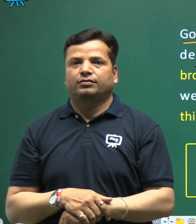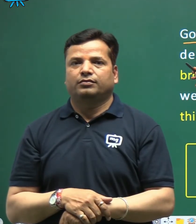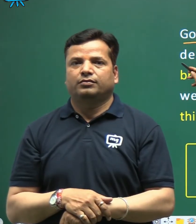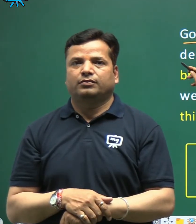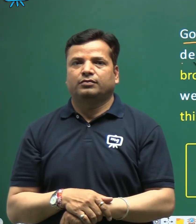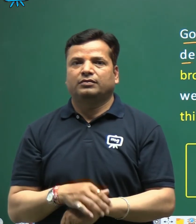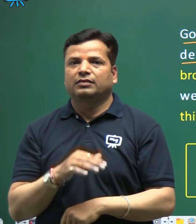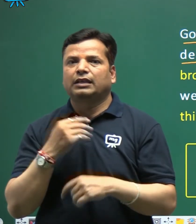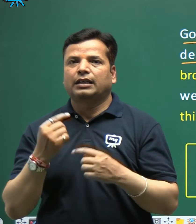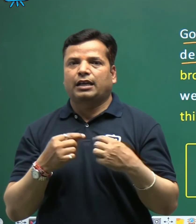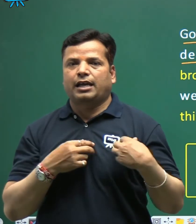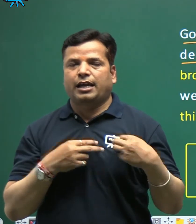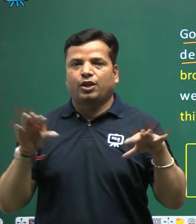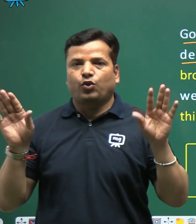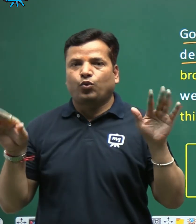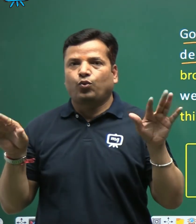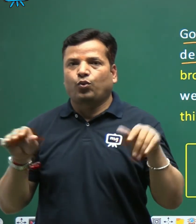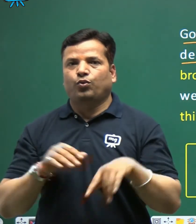dead swallow